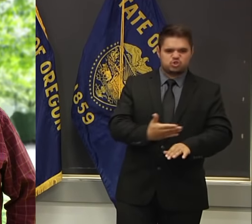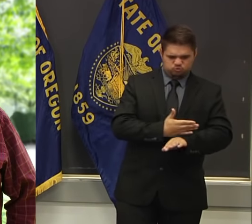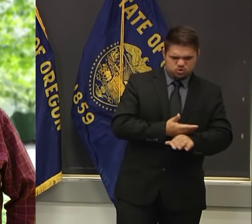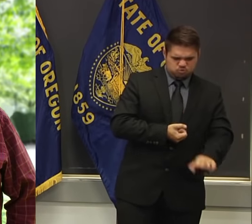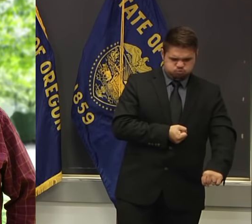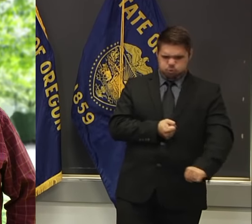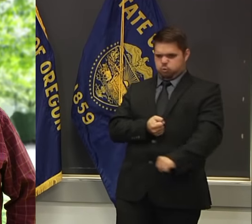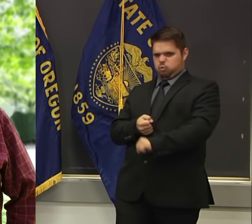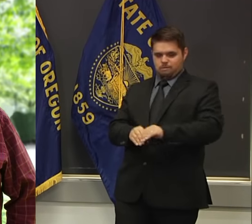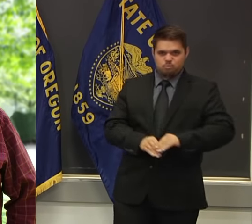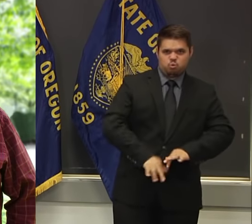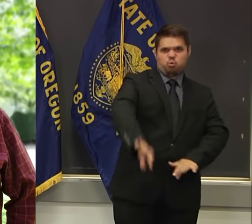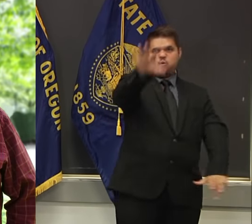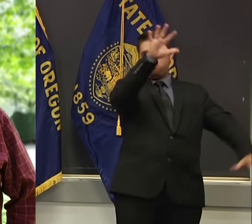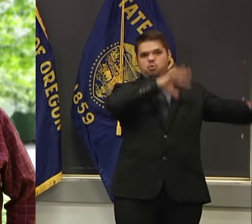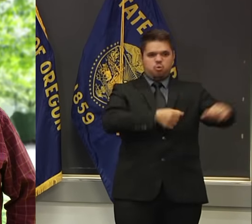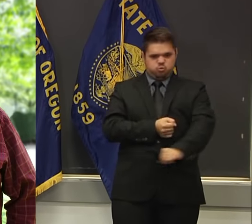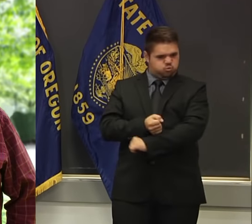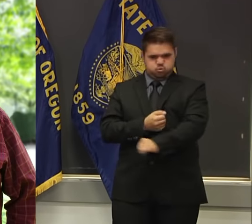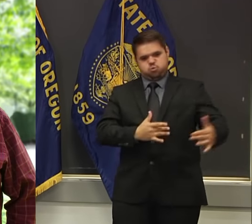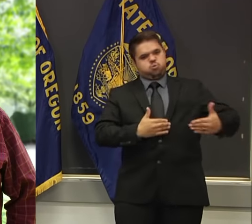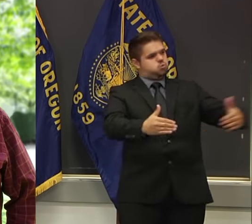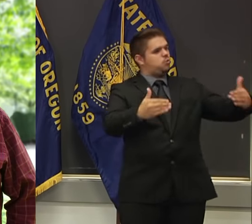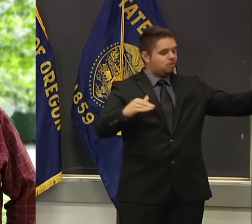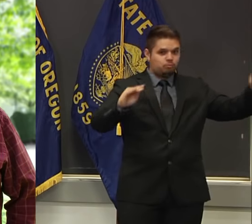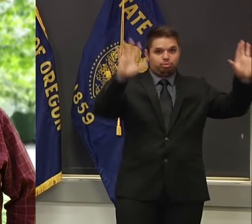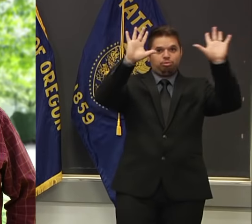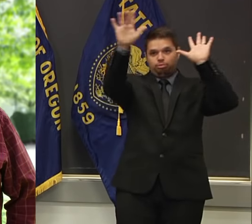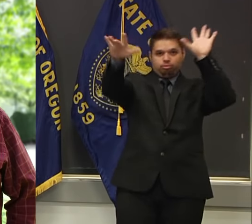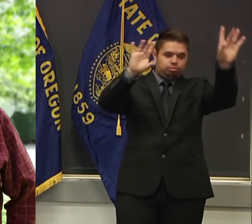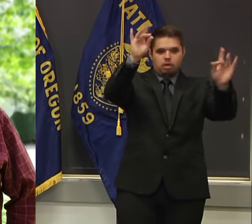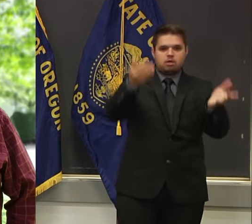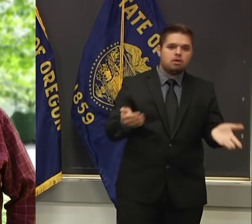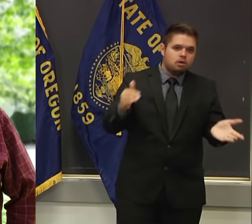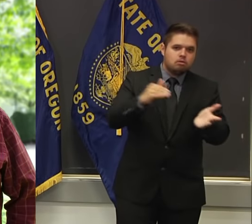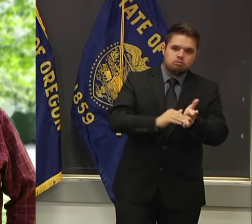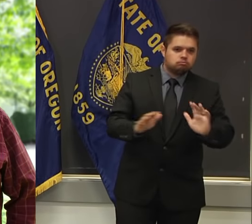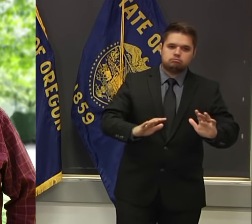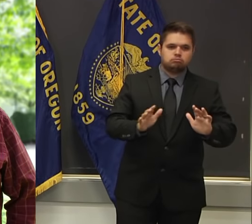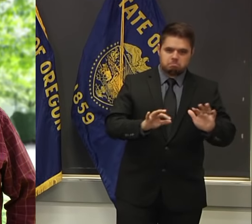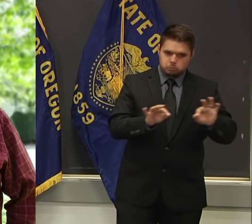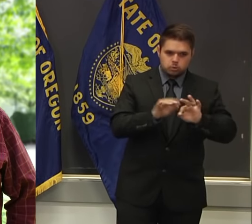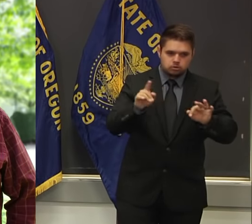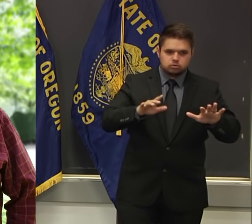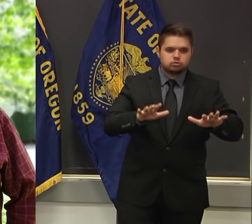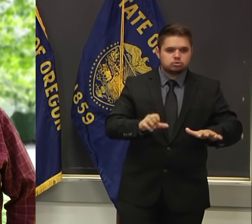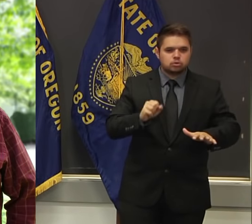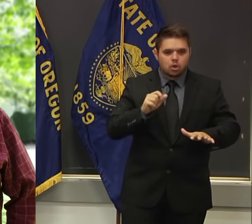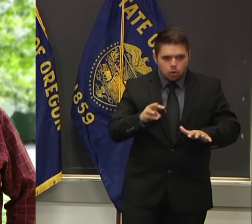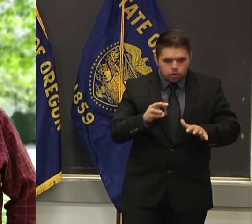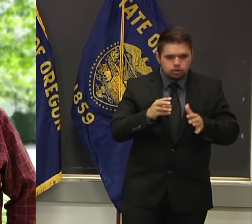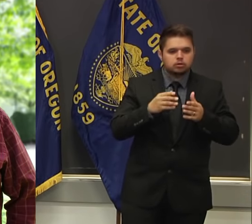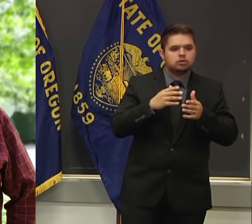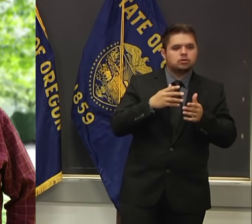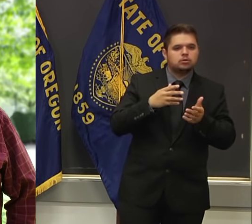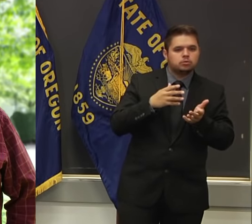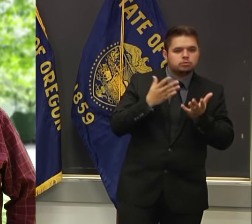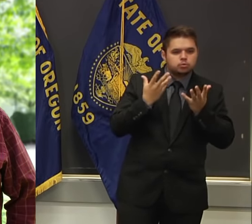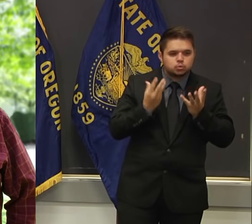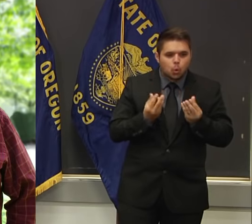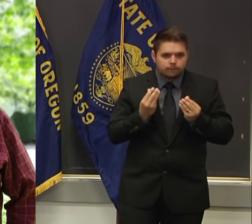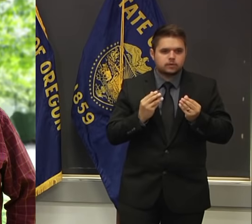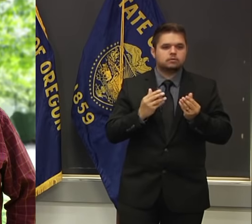vigorously than would be effective. You should still dampen the material, therefore, and it's probably better to